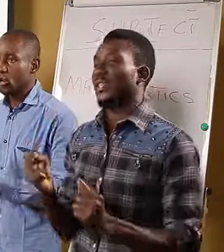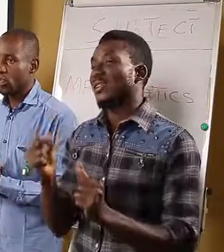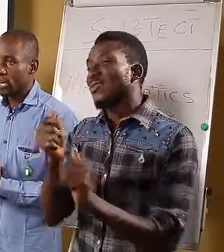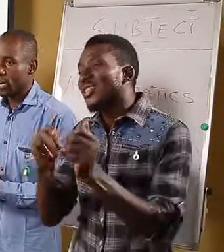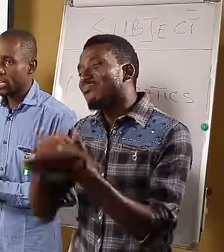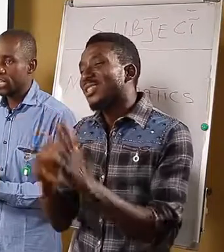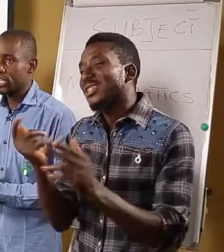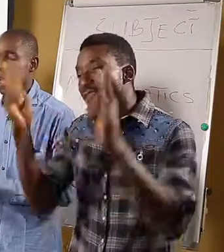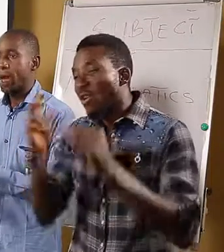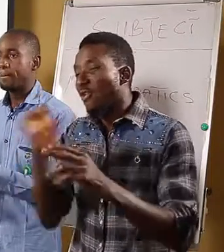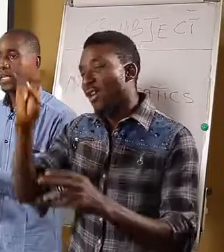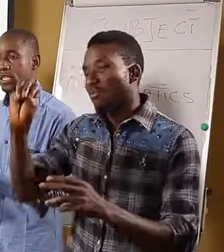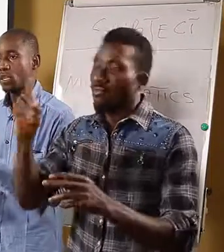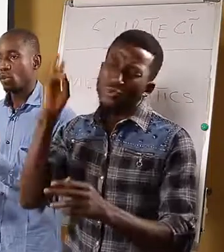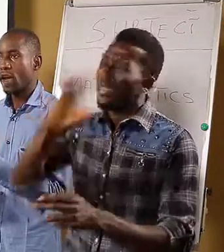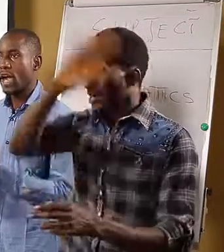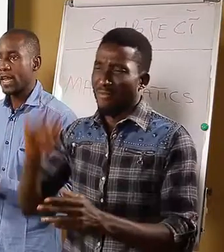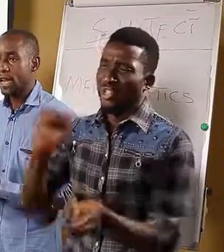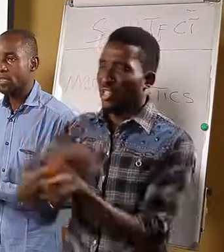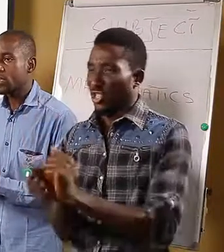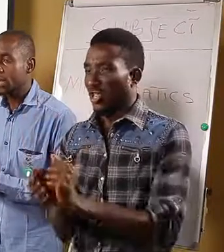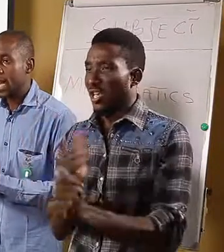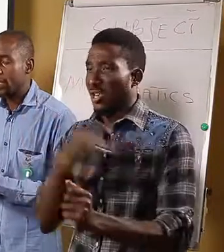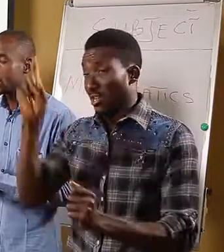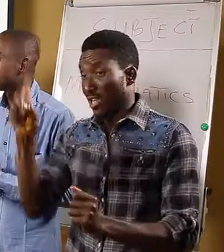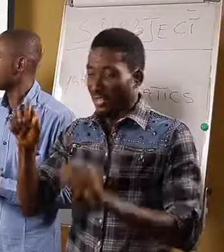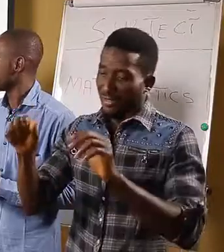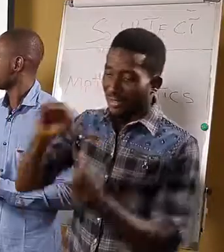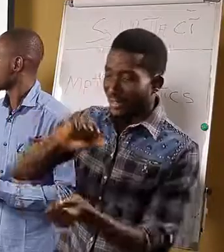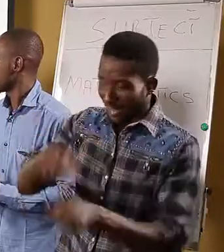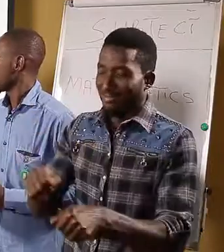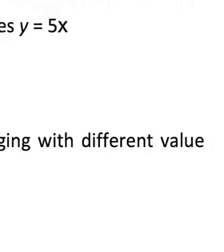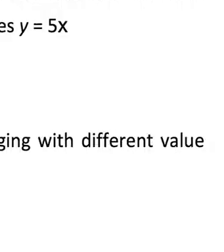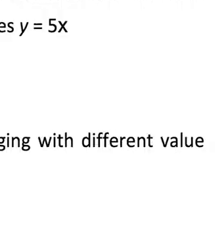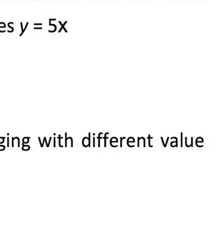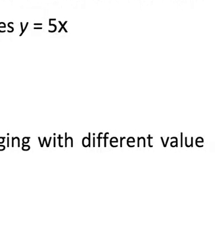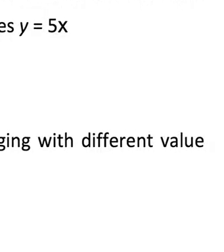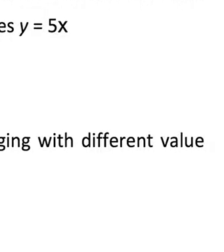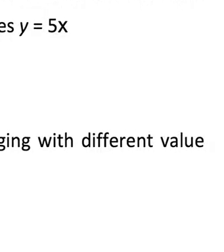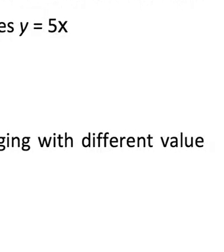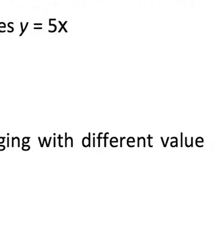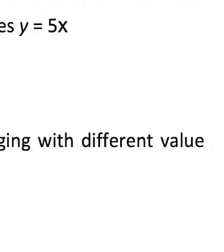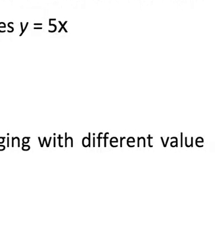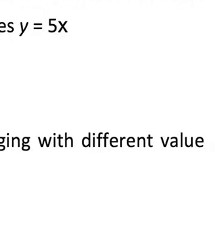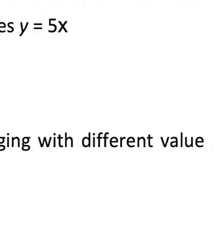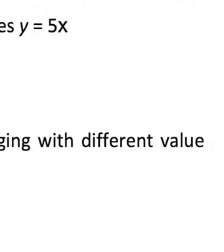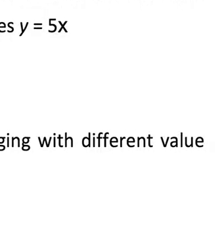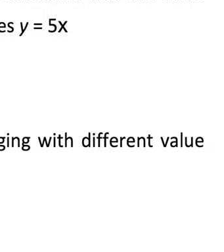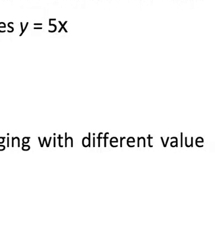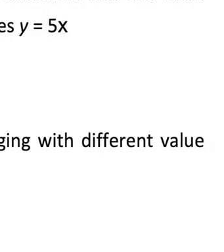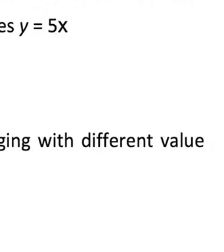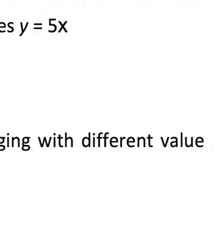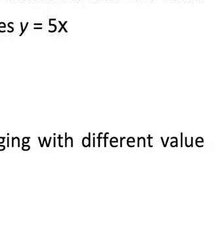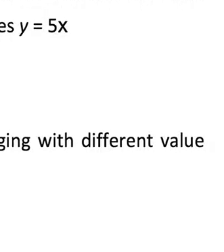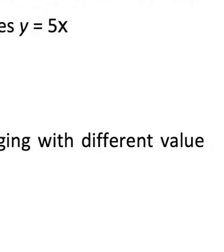m will never change, but y and x can change. And if we assume that the